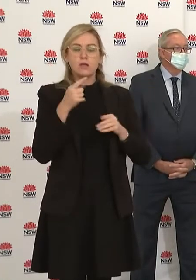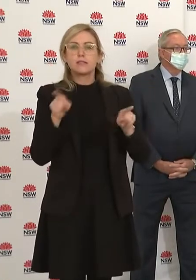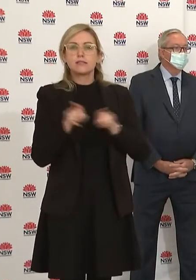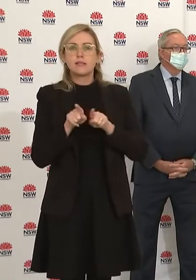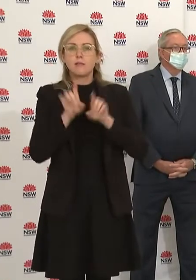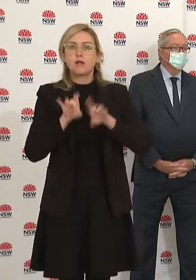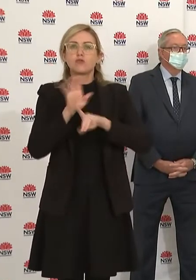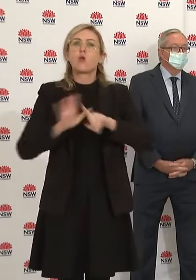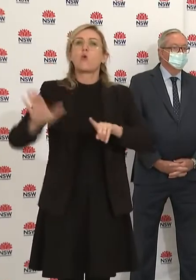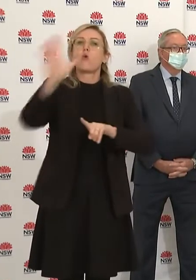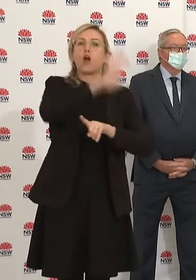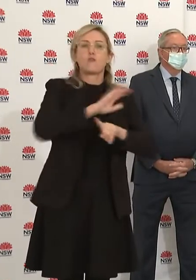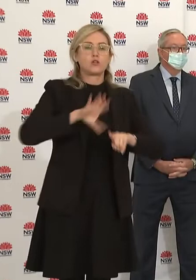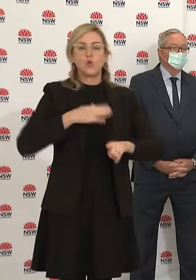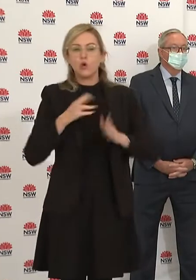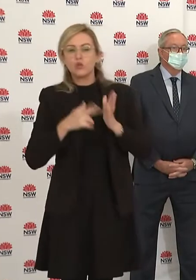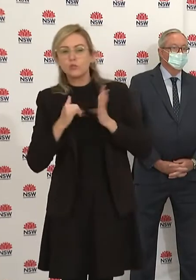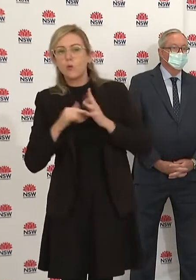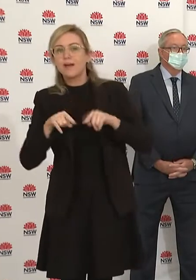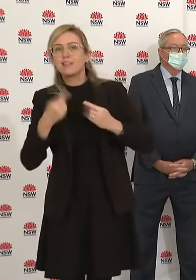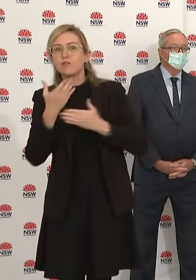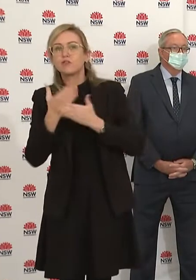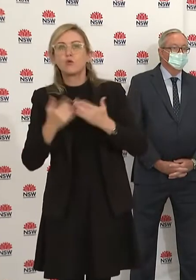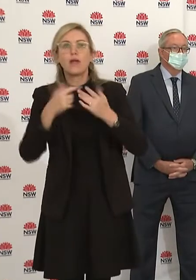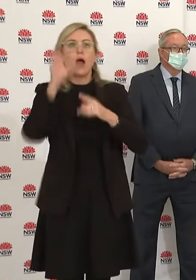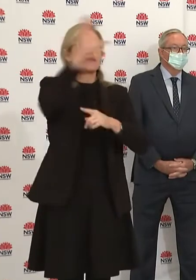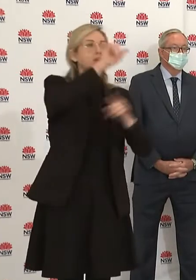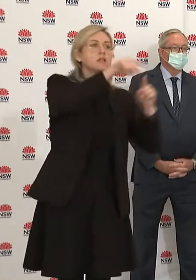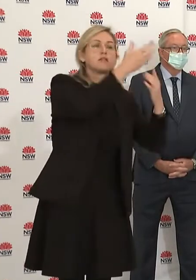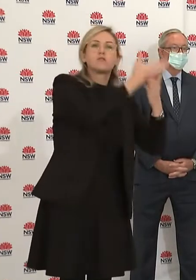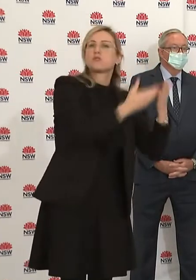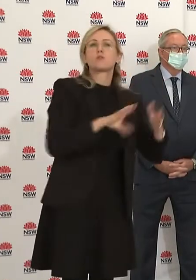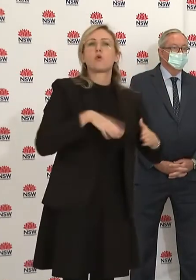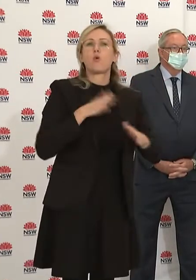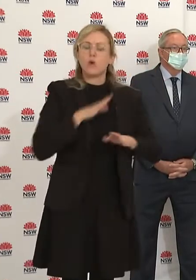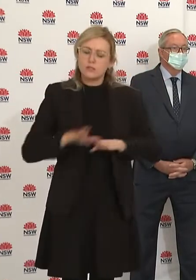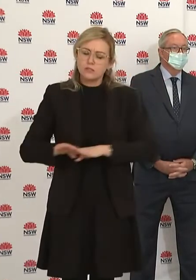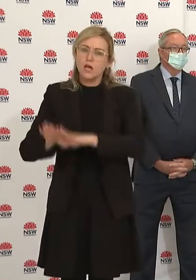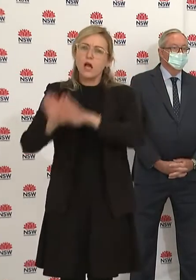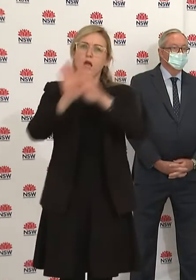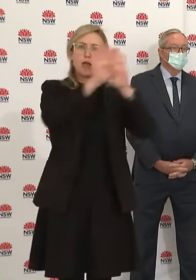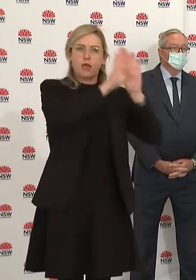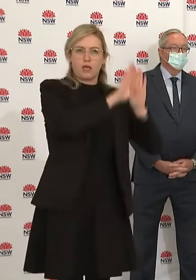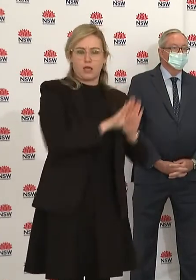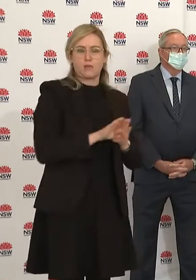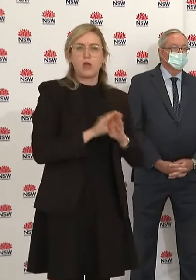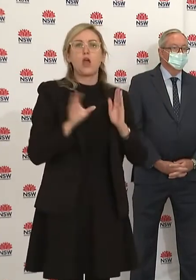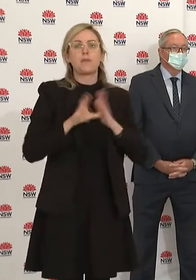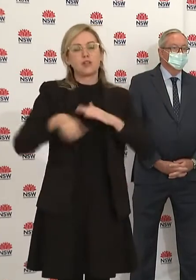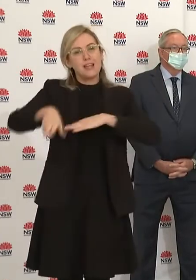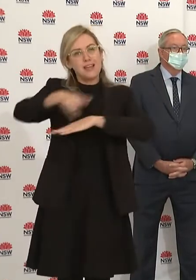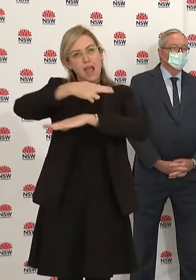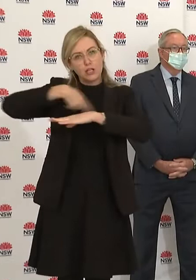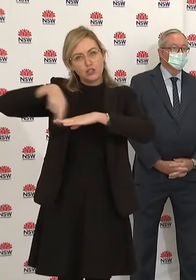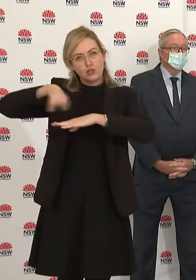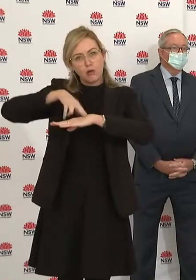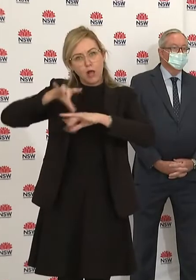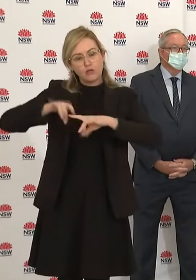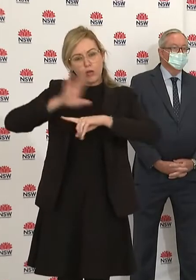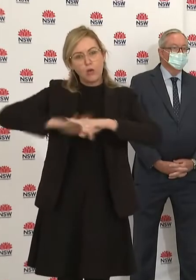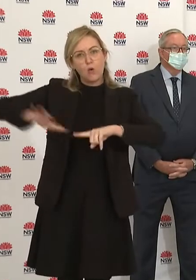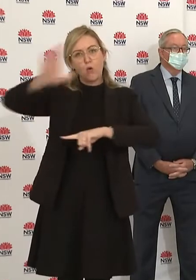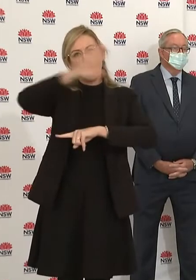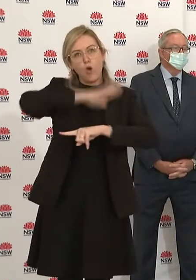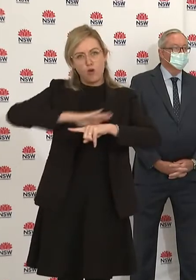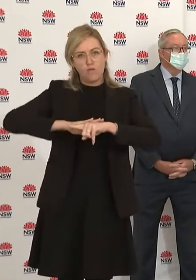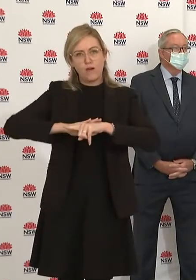advice, because we are one nation and we do need a national vaccination strategy which has consistent messaging around